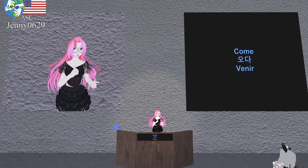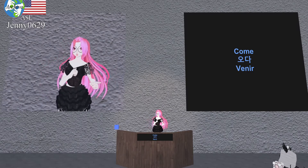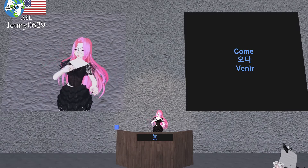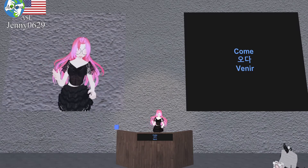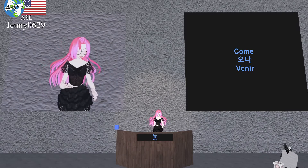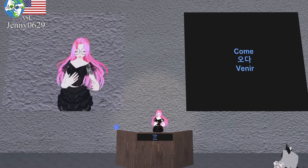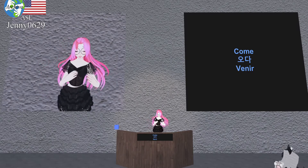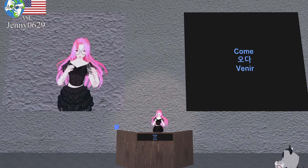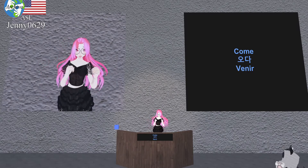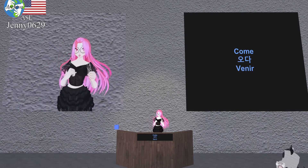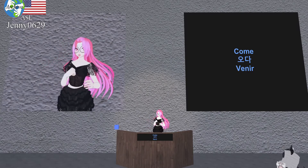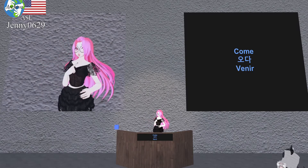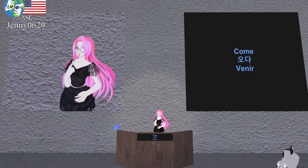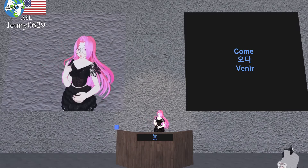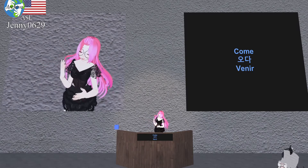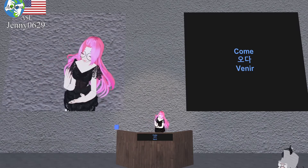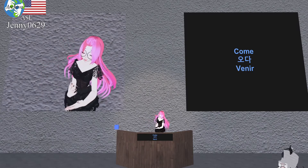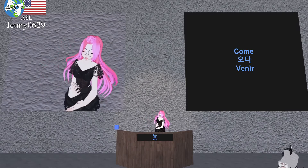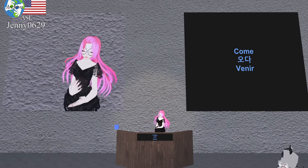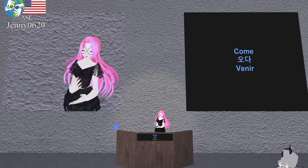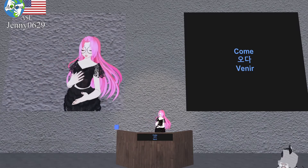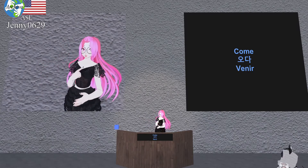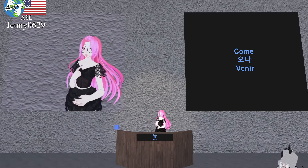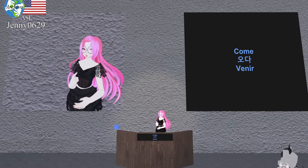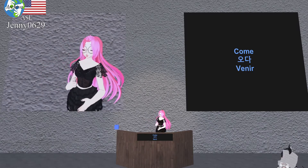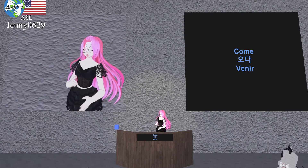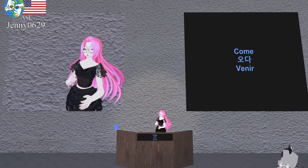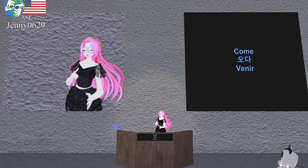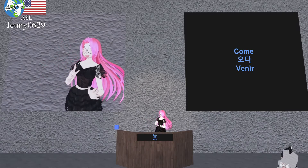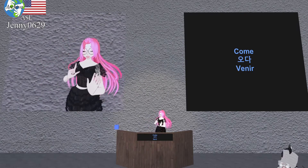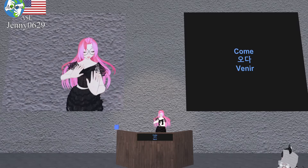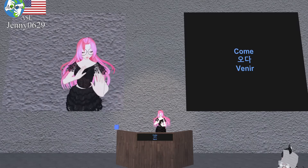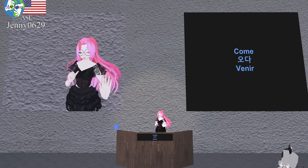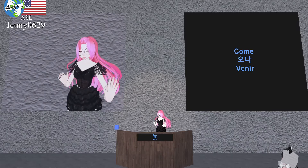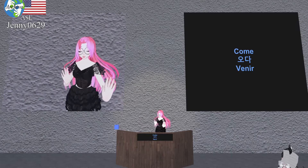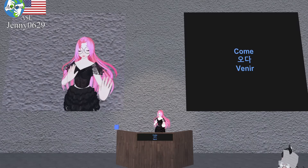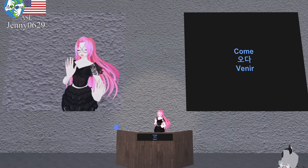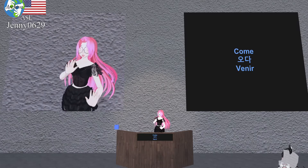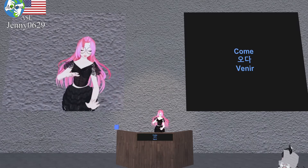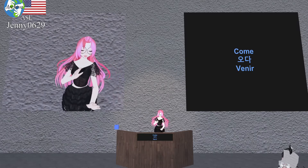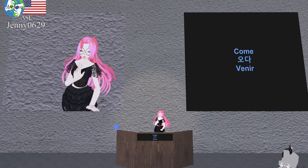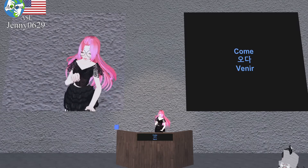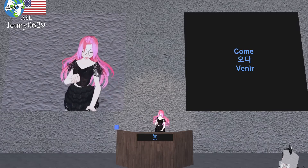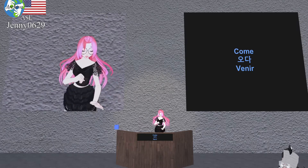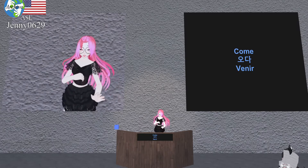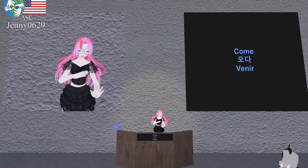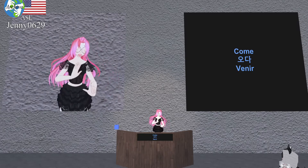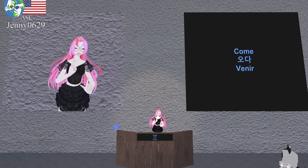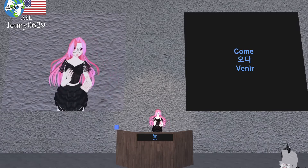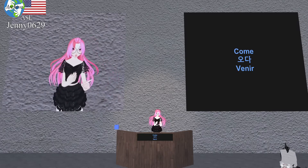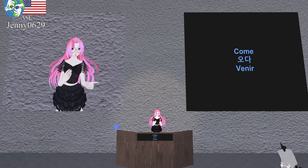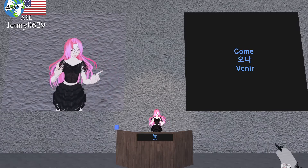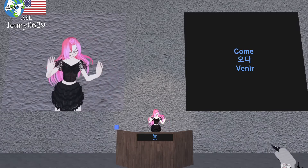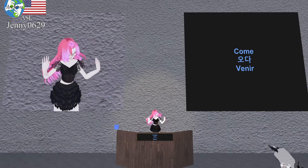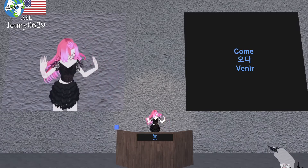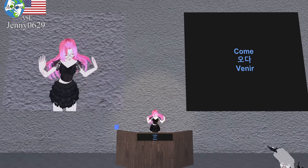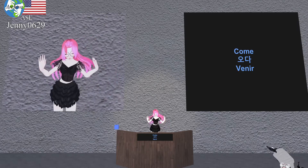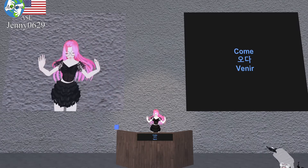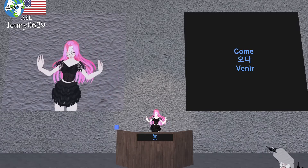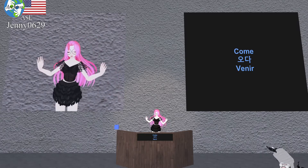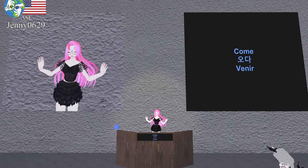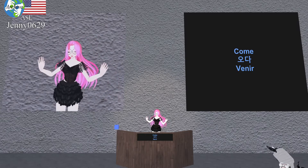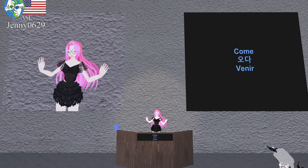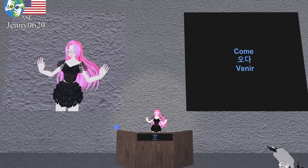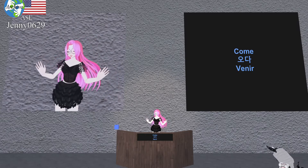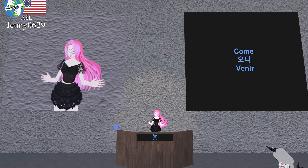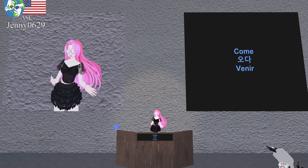But I would never teach if I was told to stop. If I was told by whoever, hey, no, not in my community. And